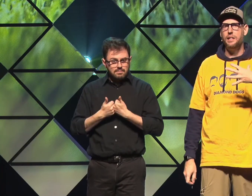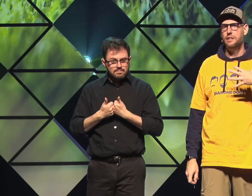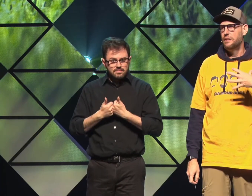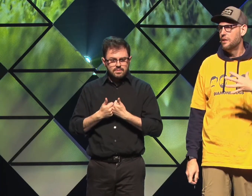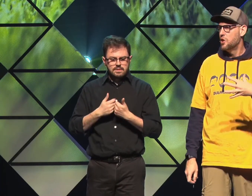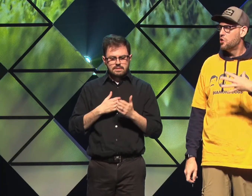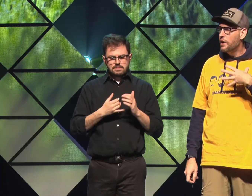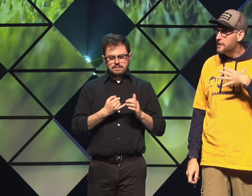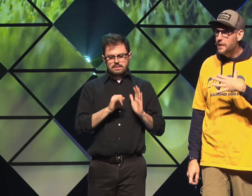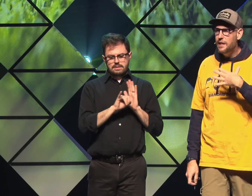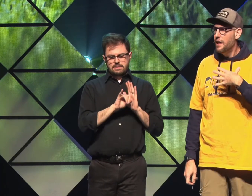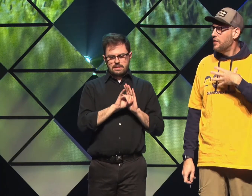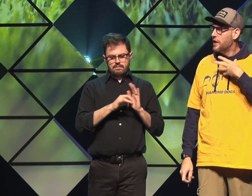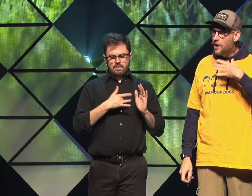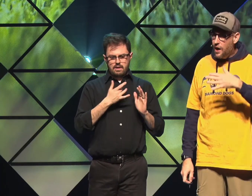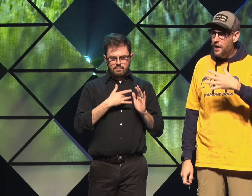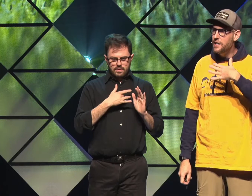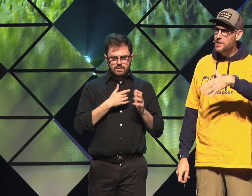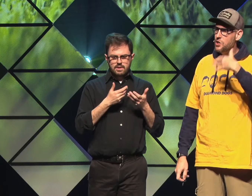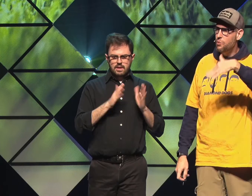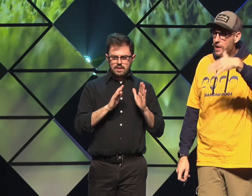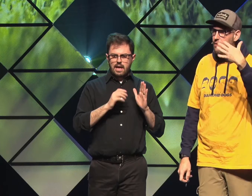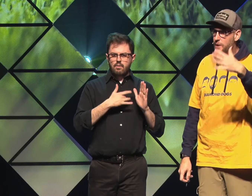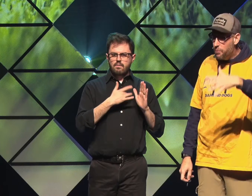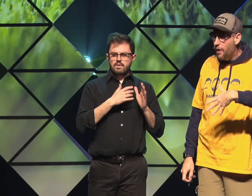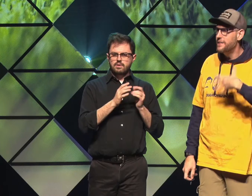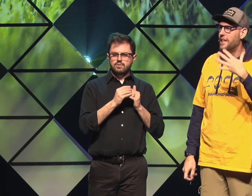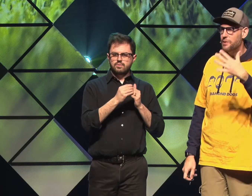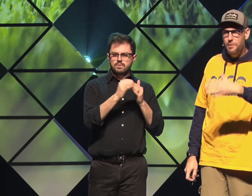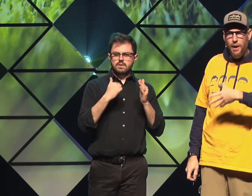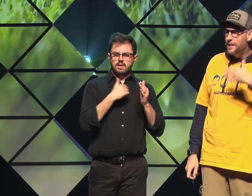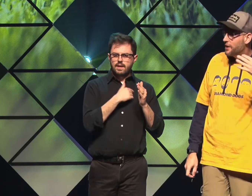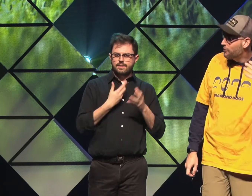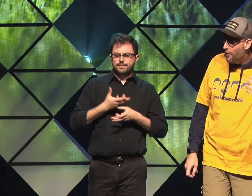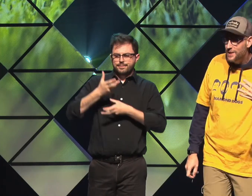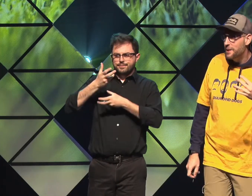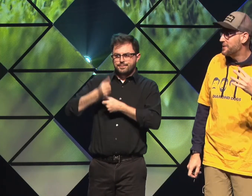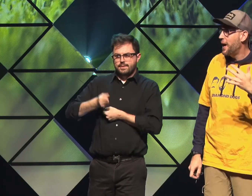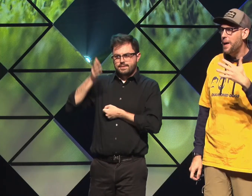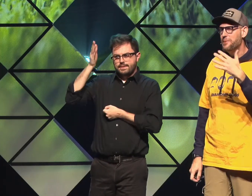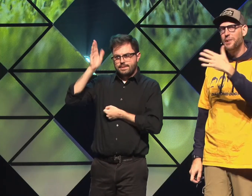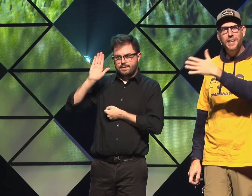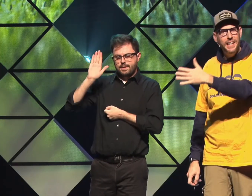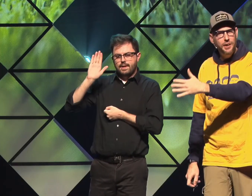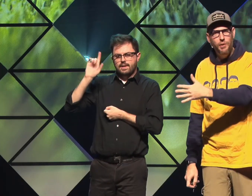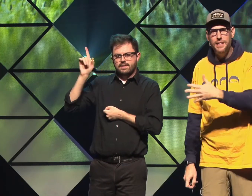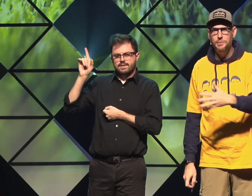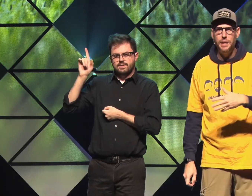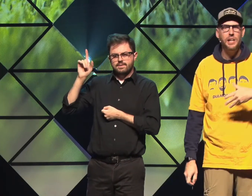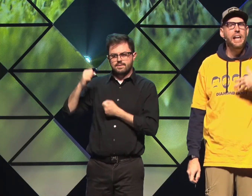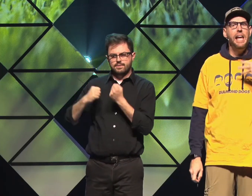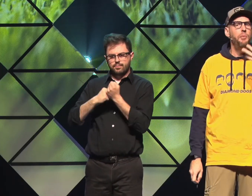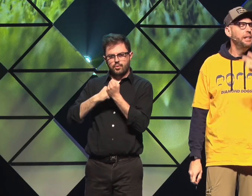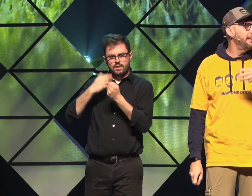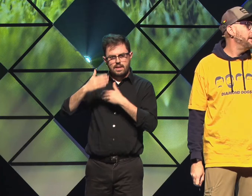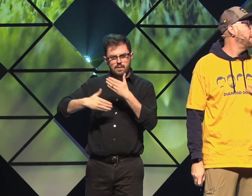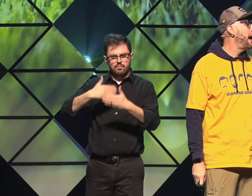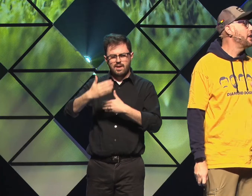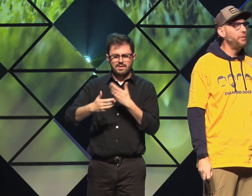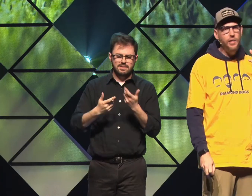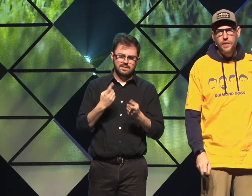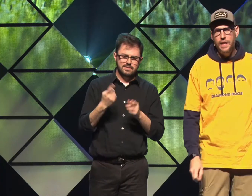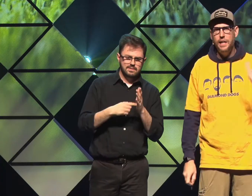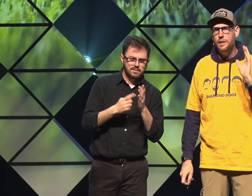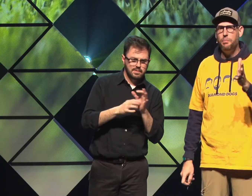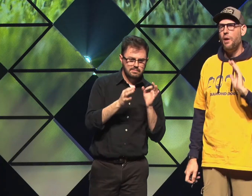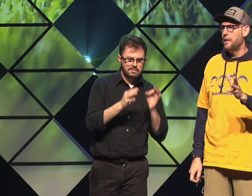guide us, trusting that God is the weaving process. We might get it wrong sometimes. We're going to get it right sometimes. And we let them guide